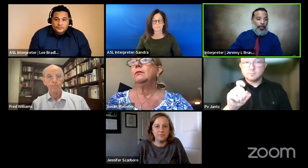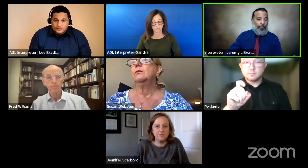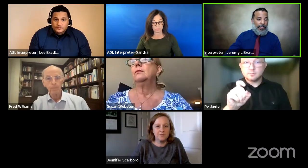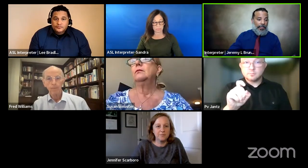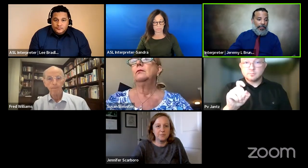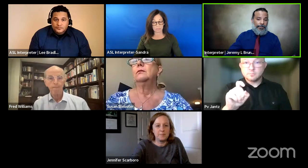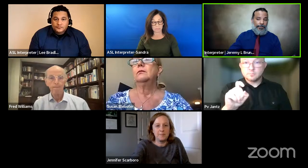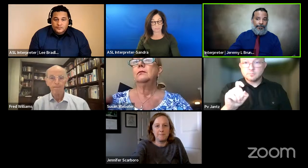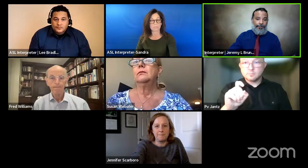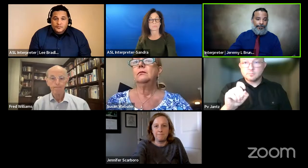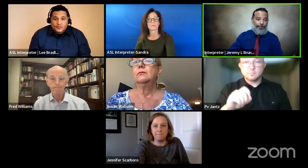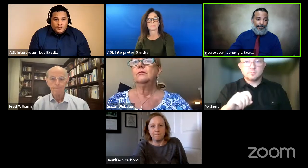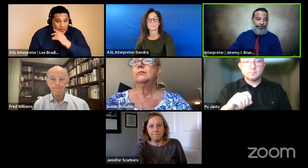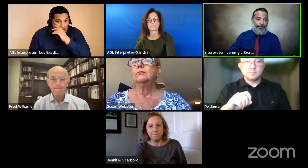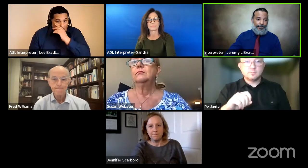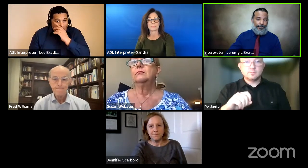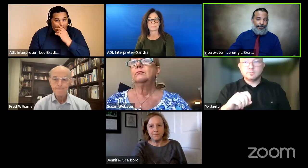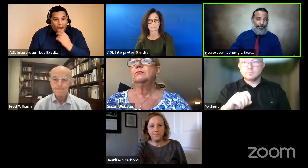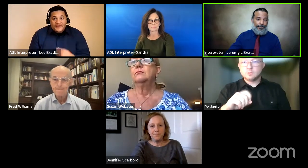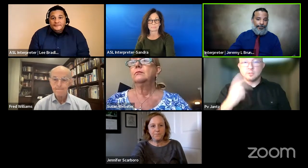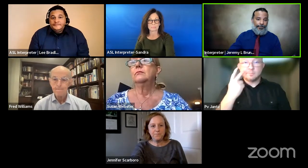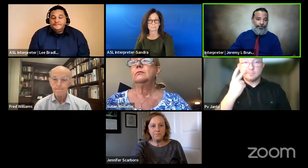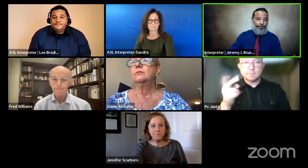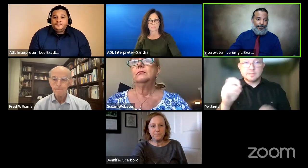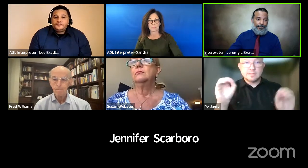Any opposing?